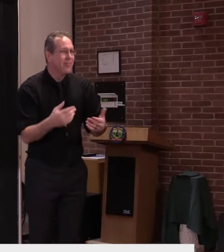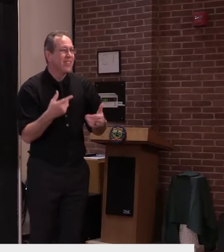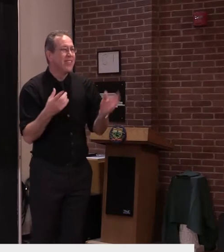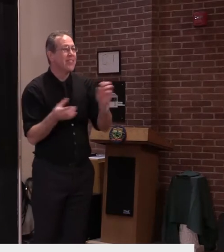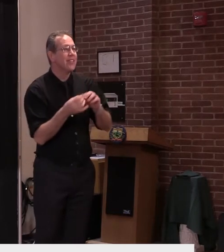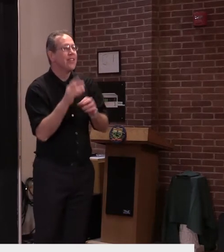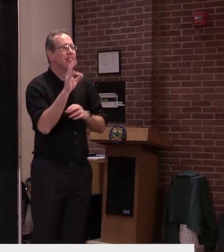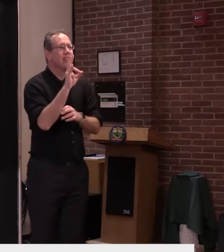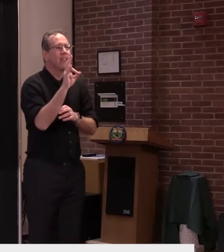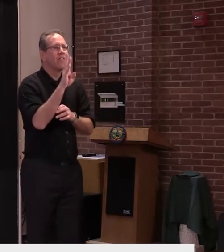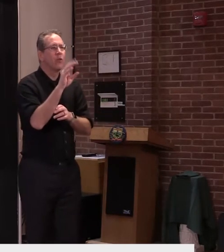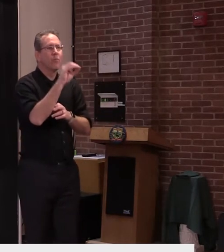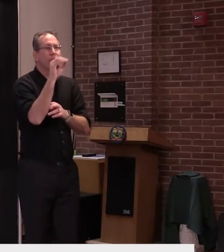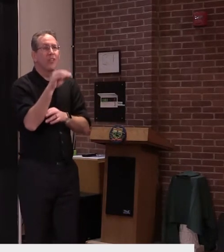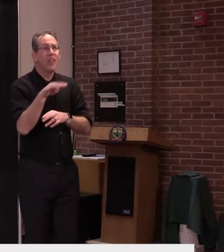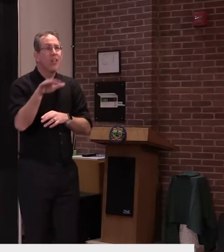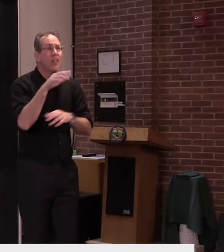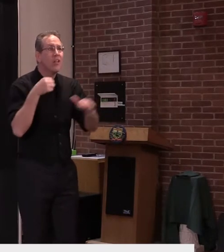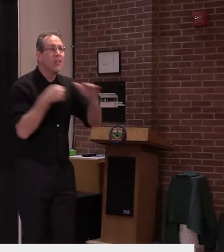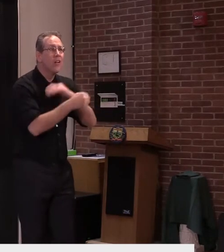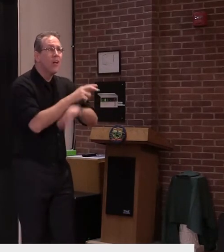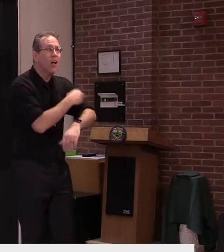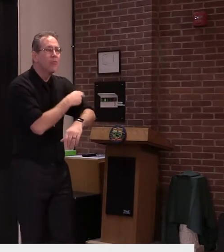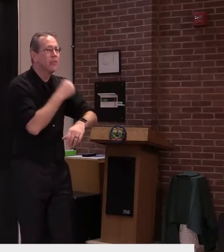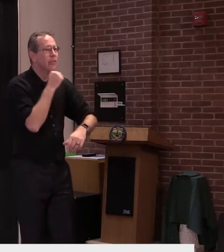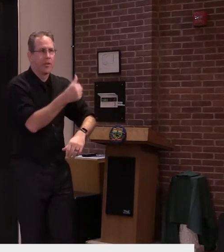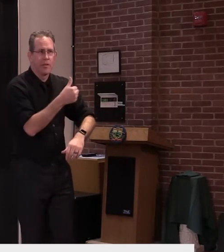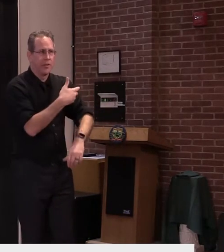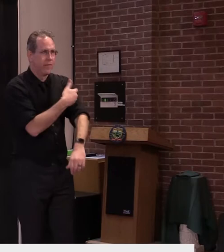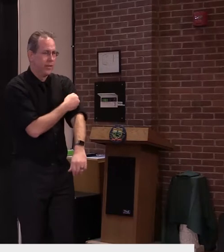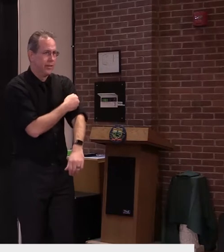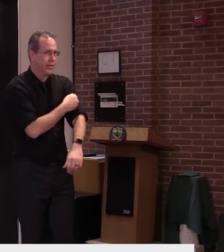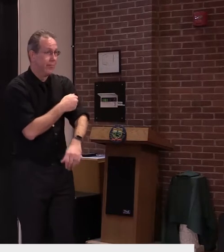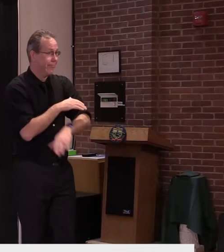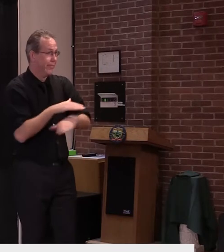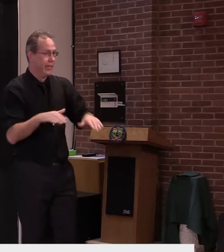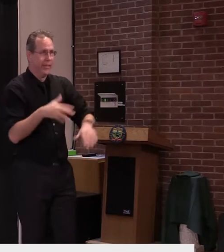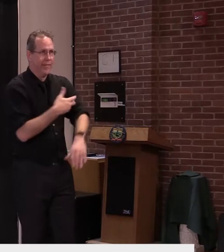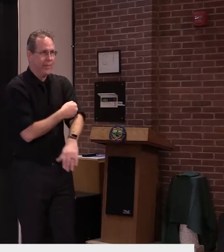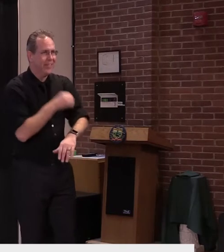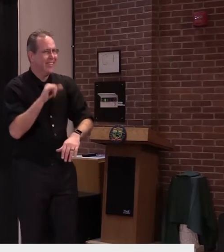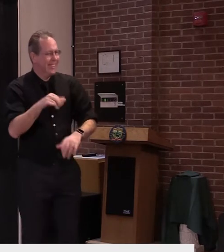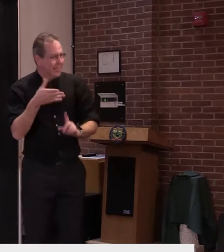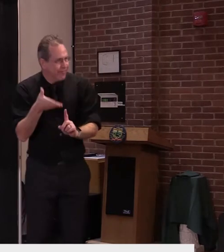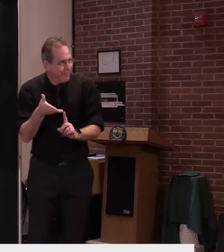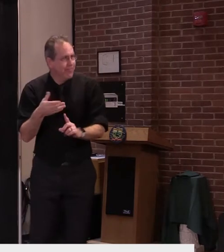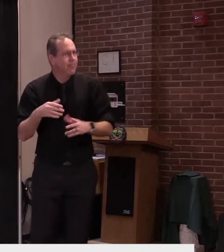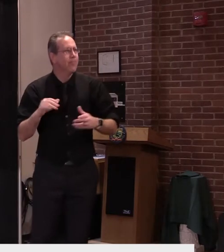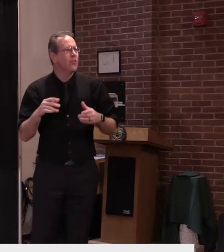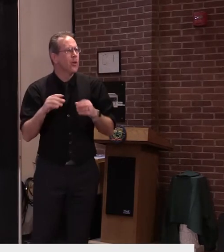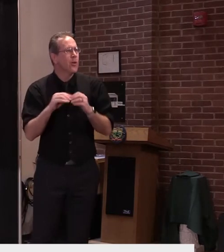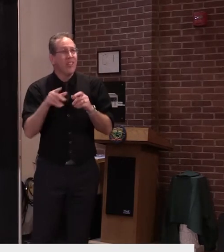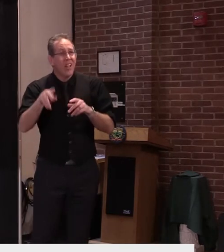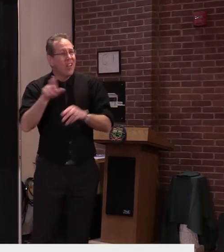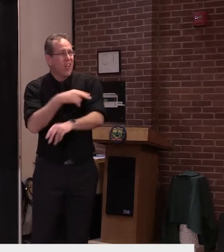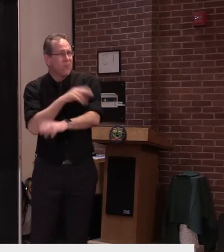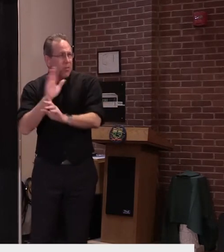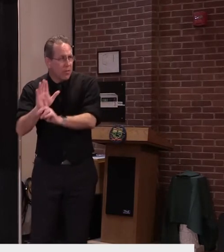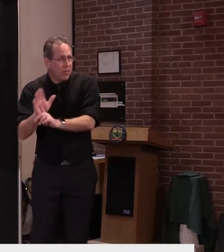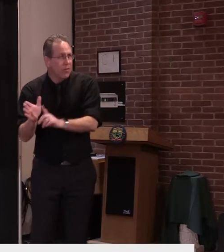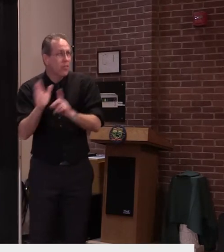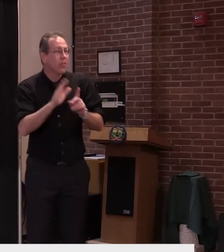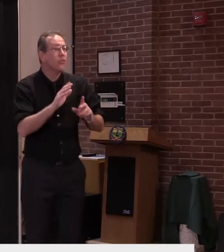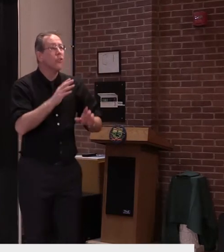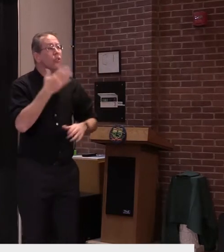7 days, 55%. So that's the overall hospitalization number. But again, one point of good news in our data is looking at our ICU